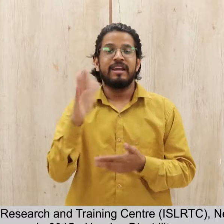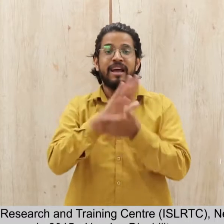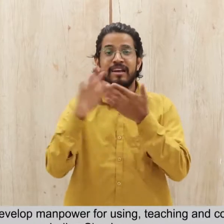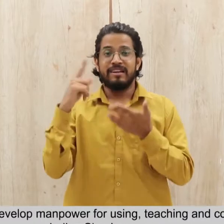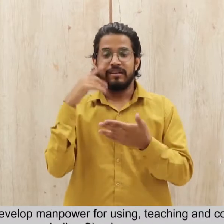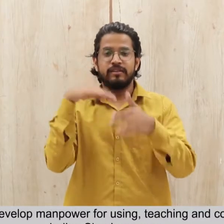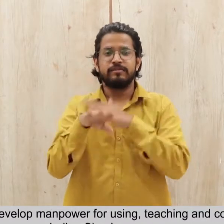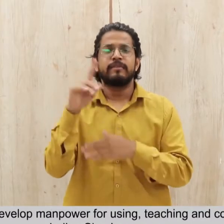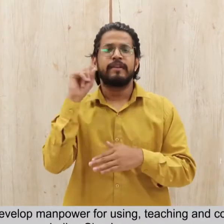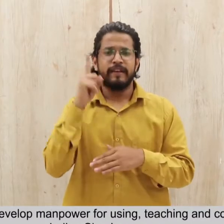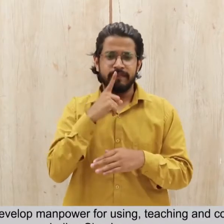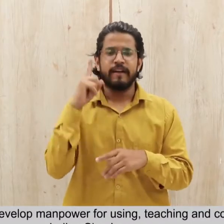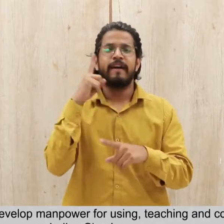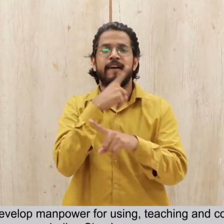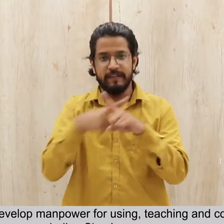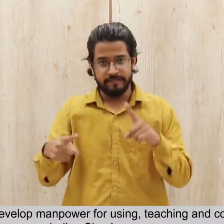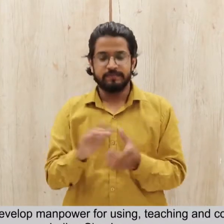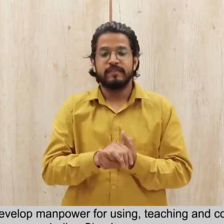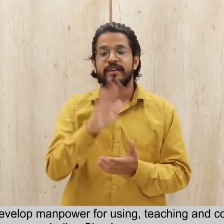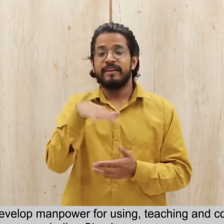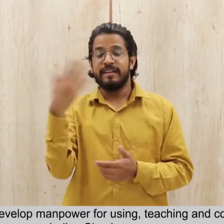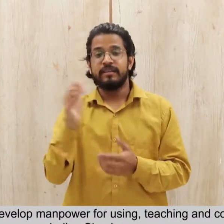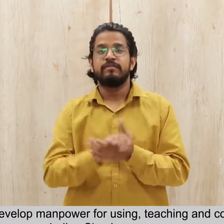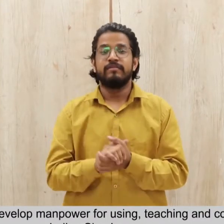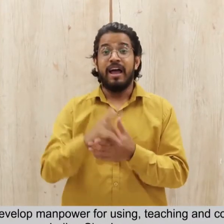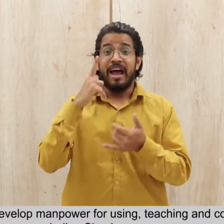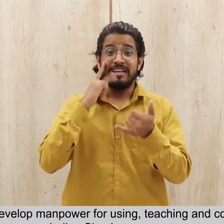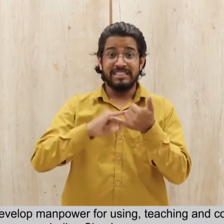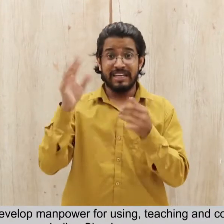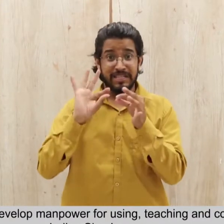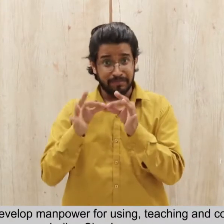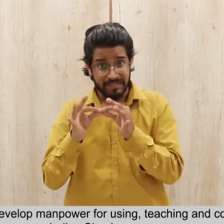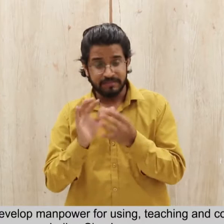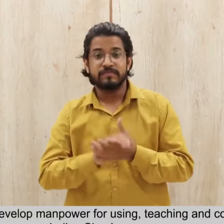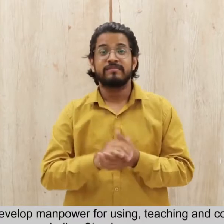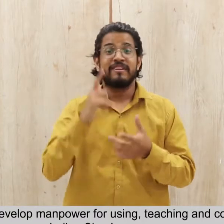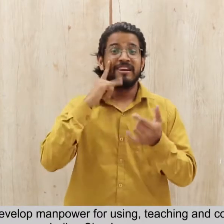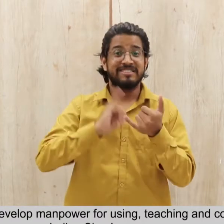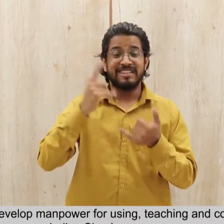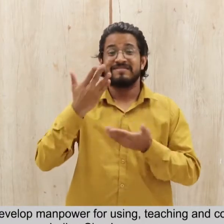Area of interest, to develop manpower for using technique and conducting research in Indian Sign Language.